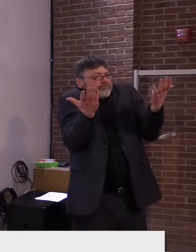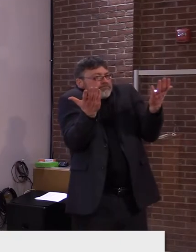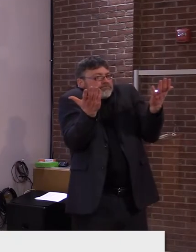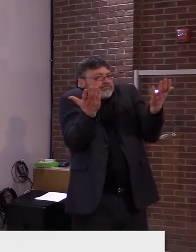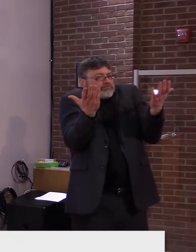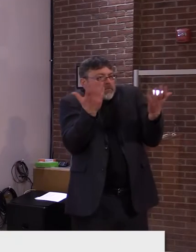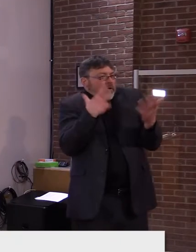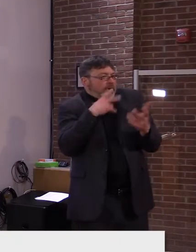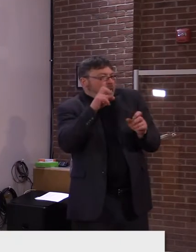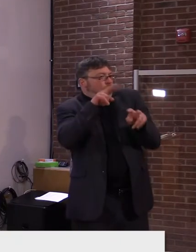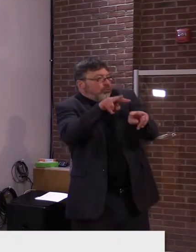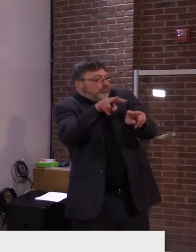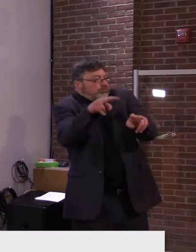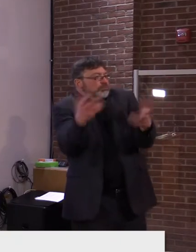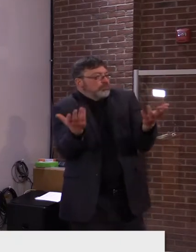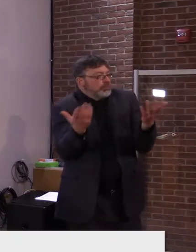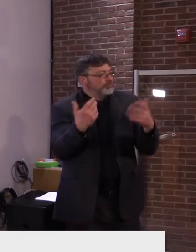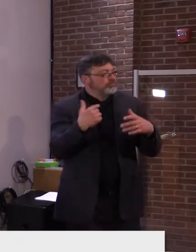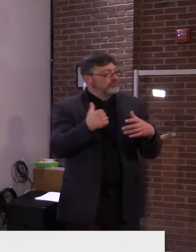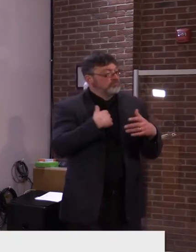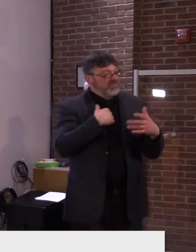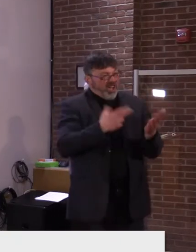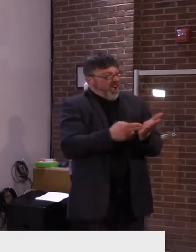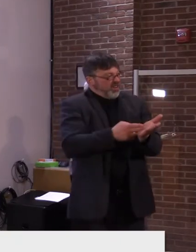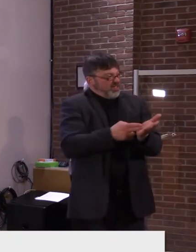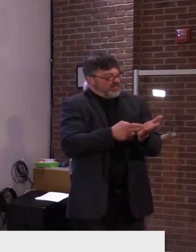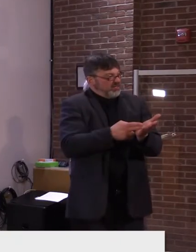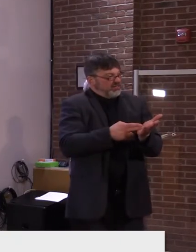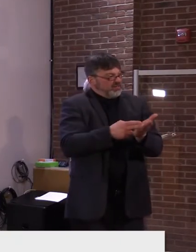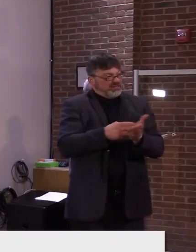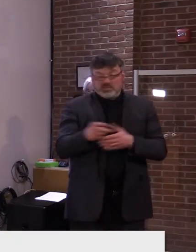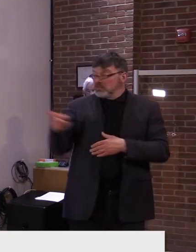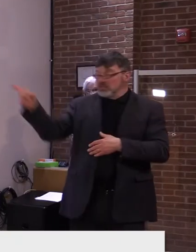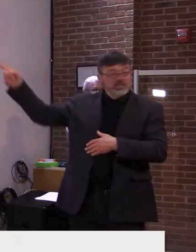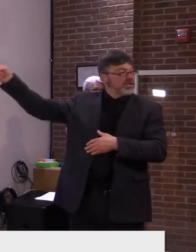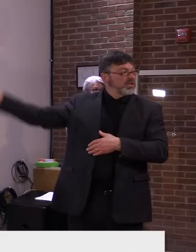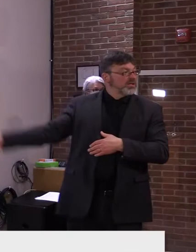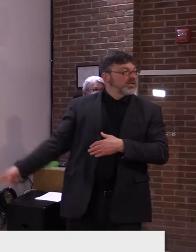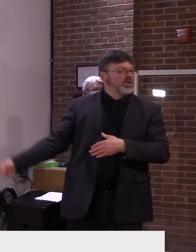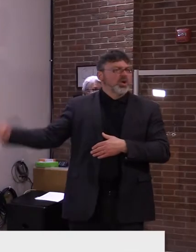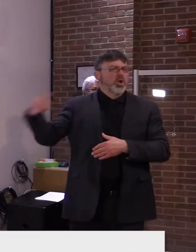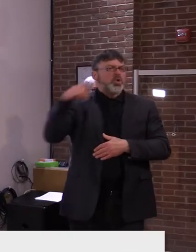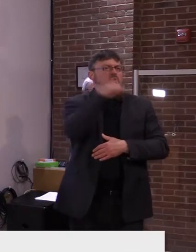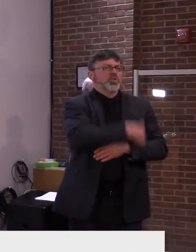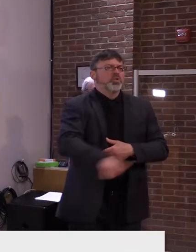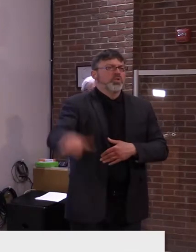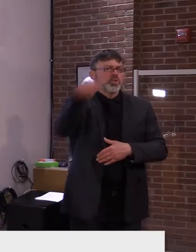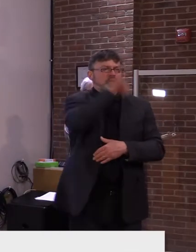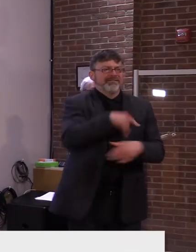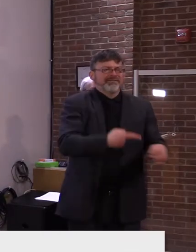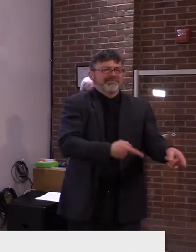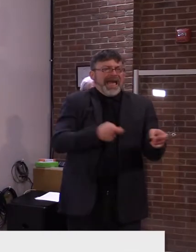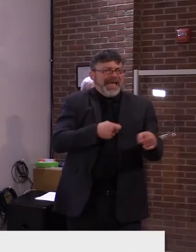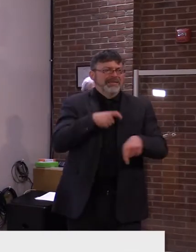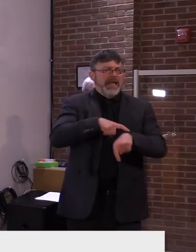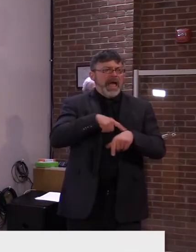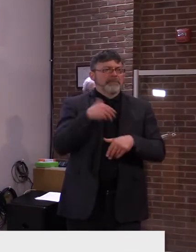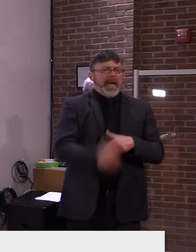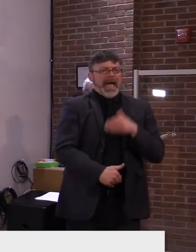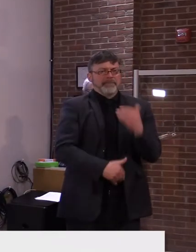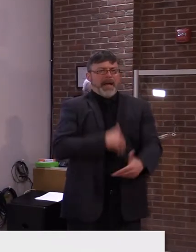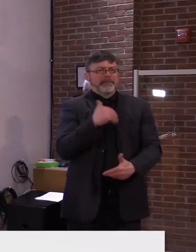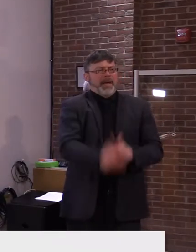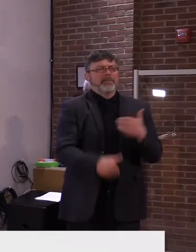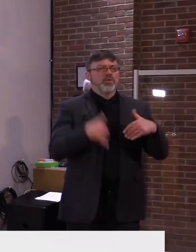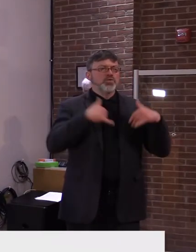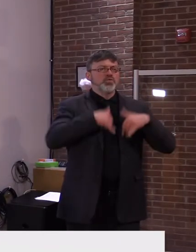of this is so much, I think, more dramatic than any Vermonter might have imagined in the last month or